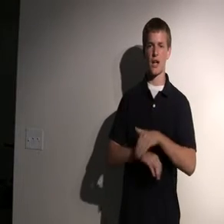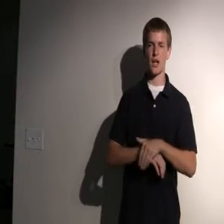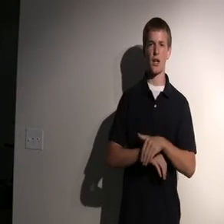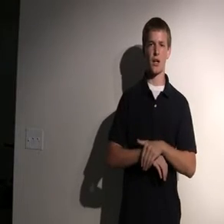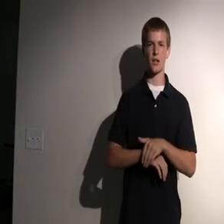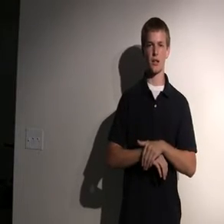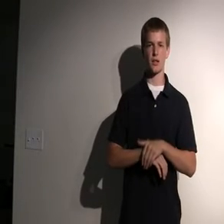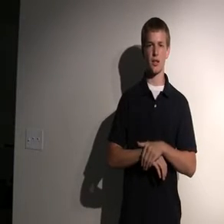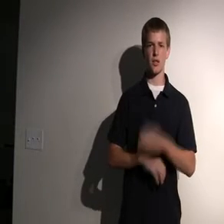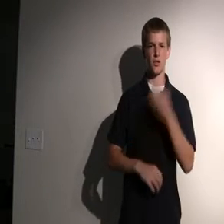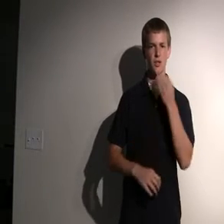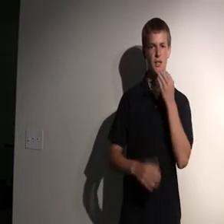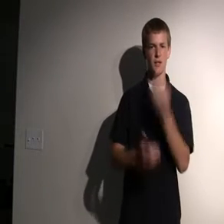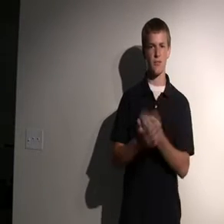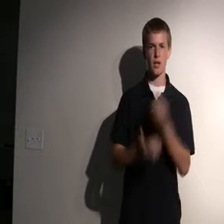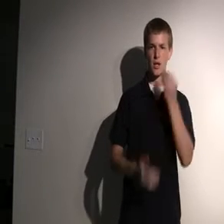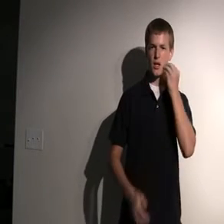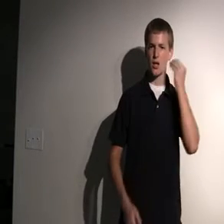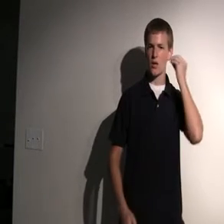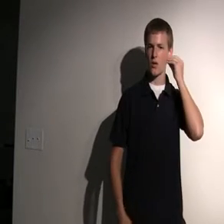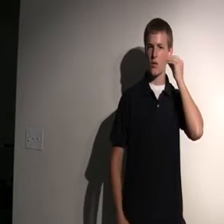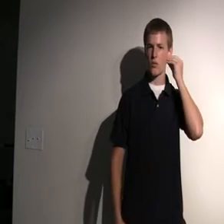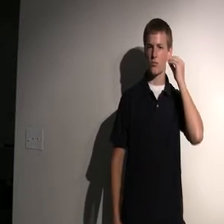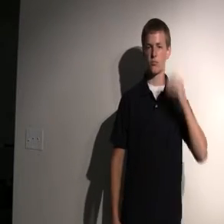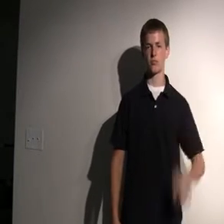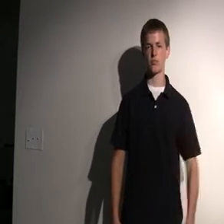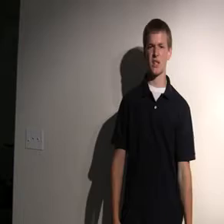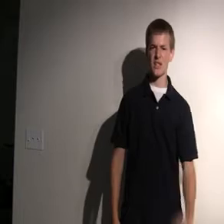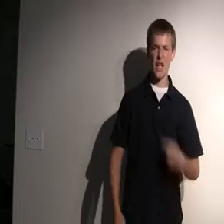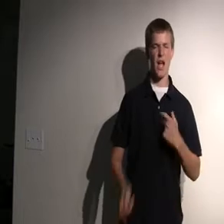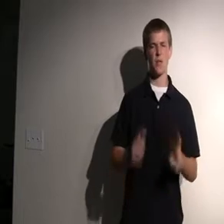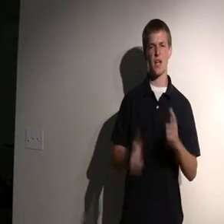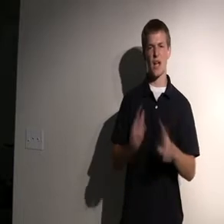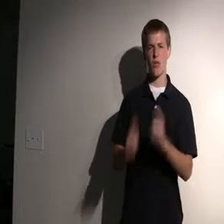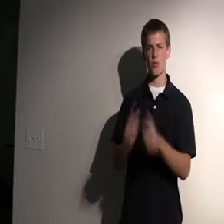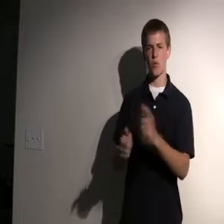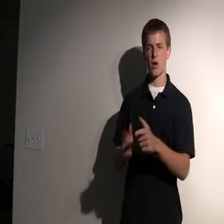Just to get back home I'm a cowboy